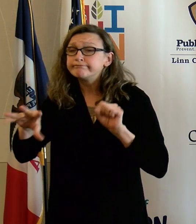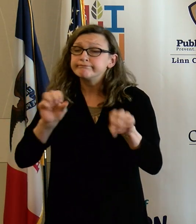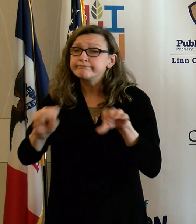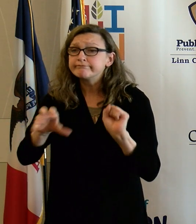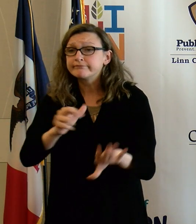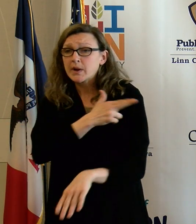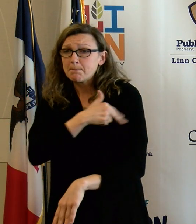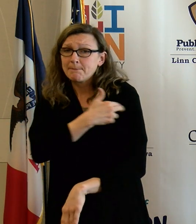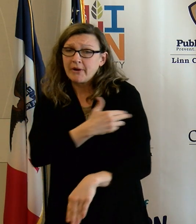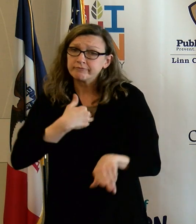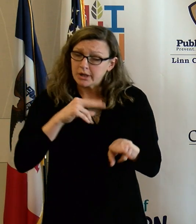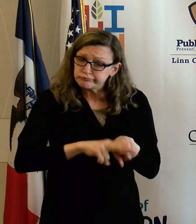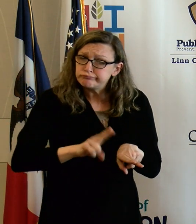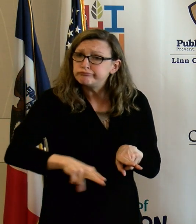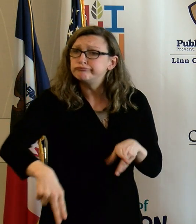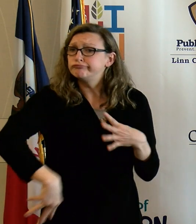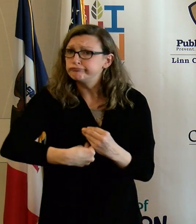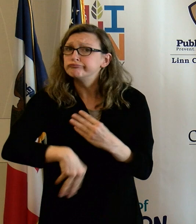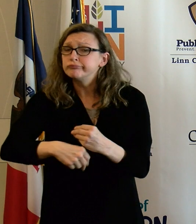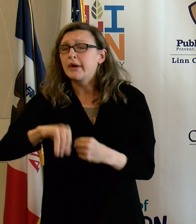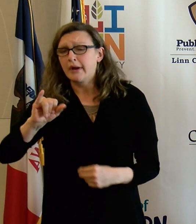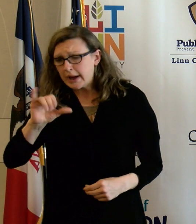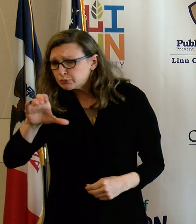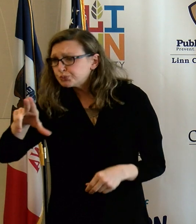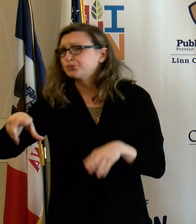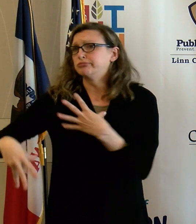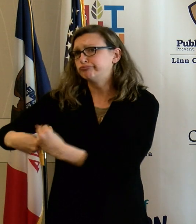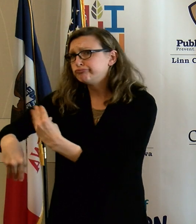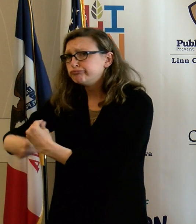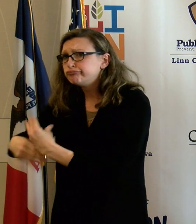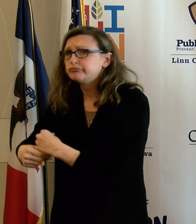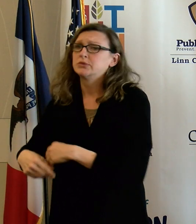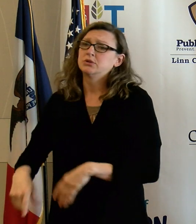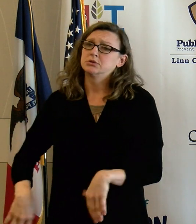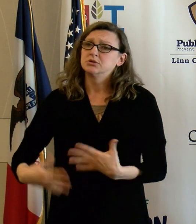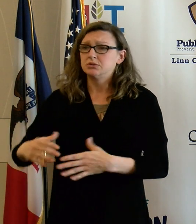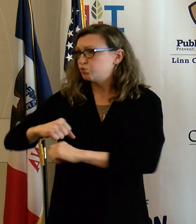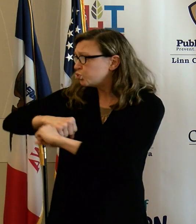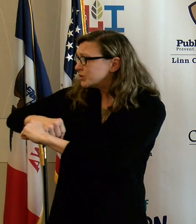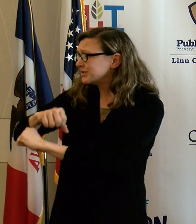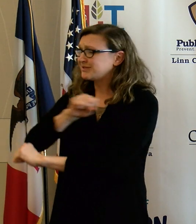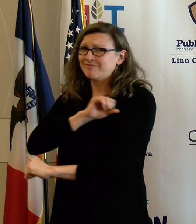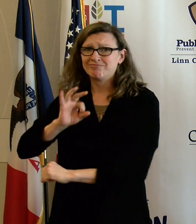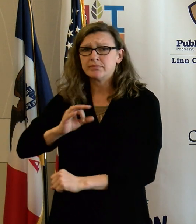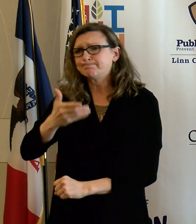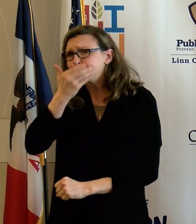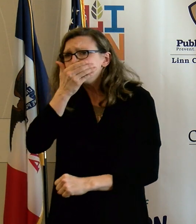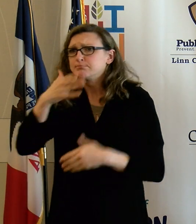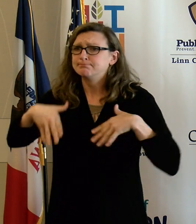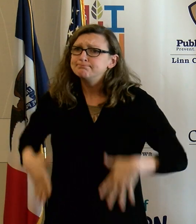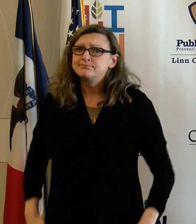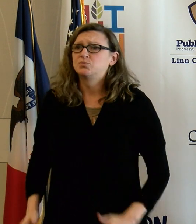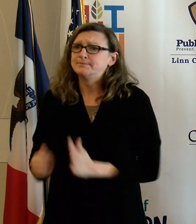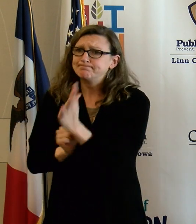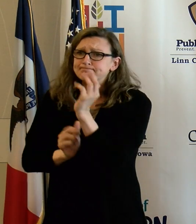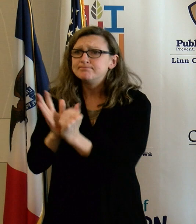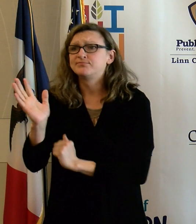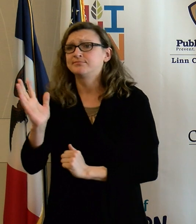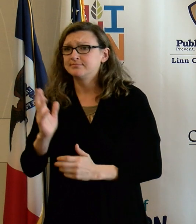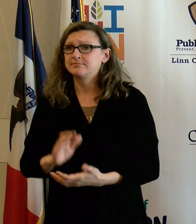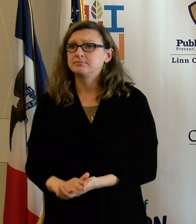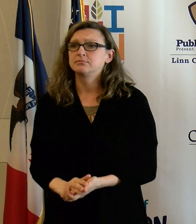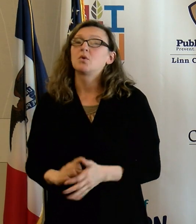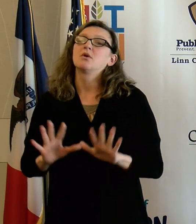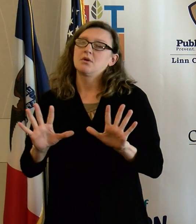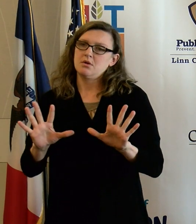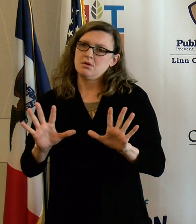beds, ventilators, protecting our staff. And I have to say also thank you to